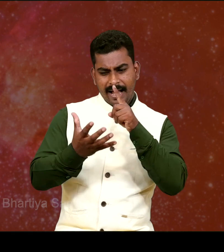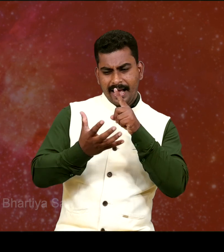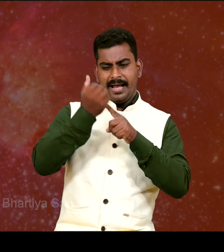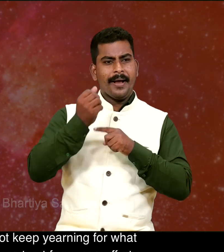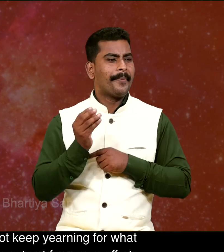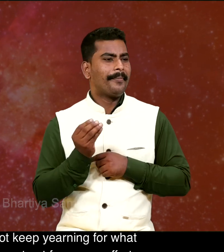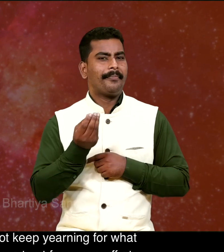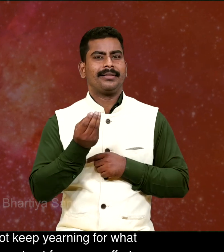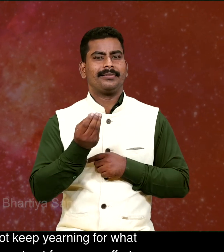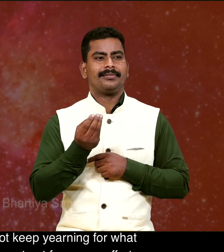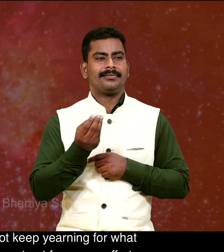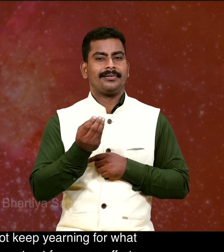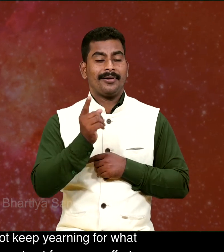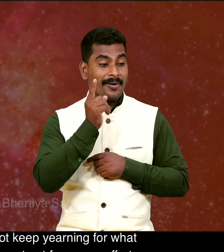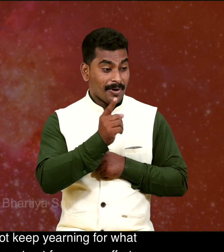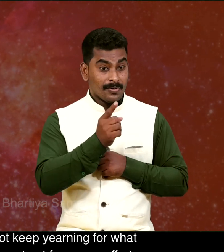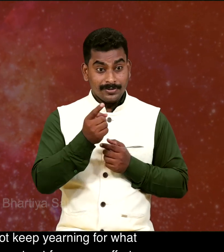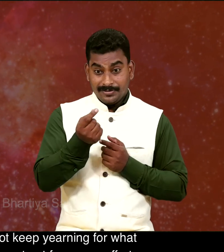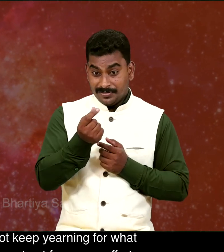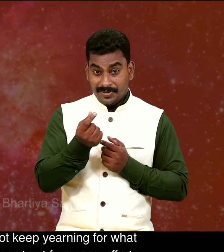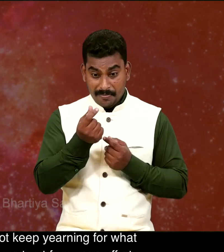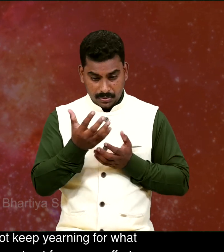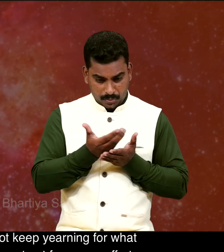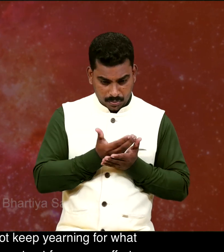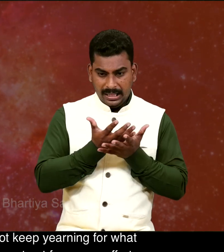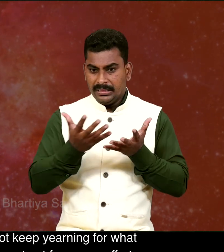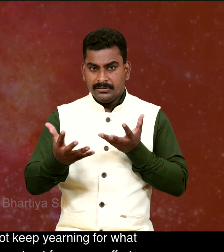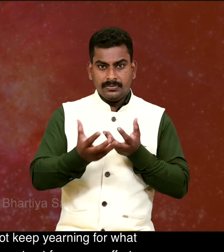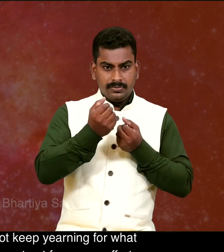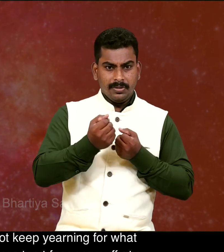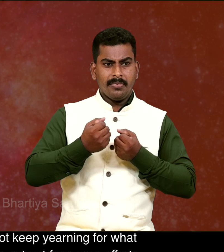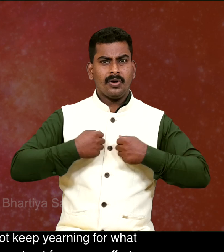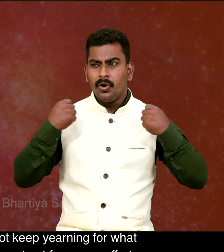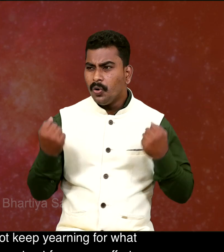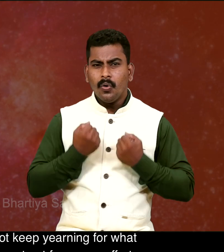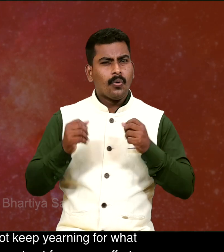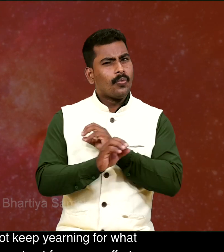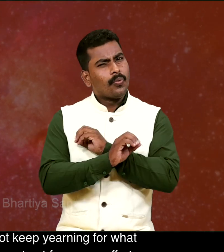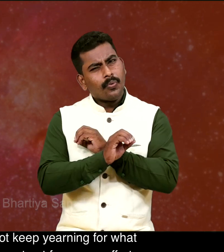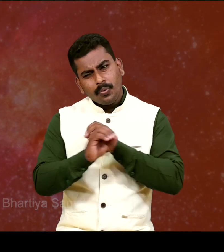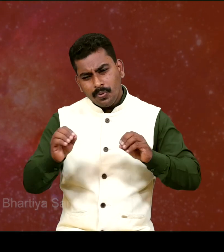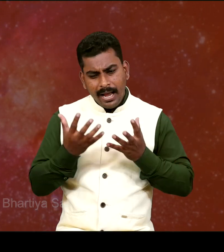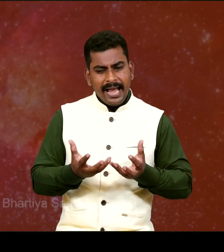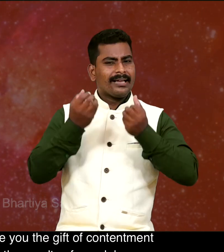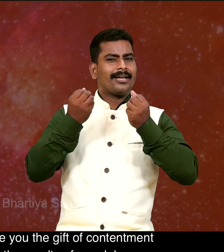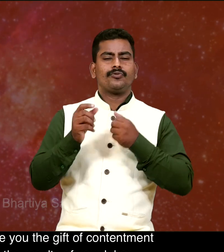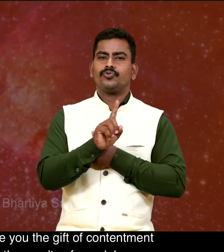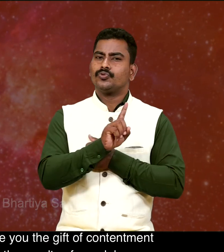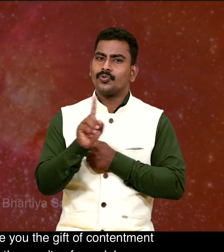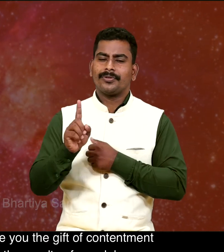keep earning for what you do not get from your efforts. I will give you